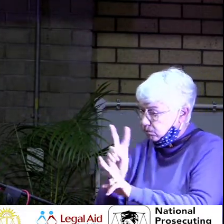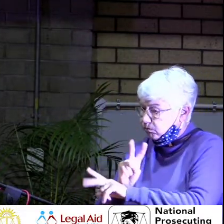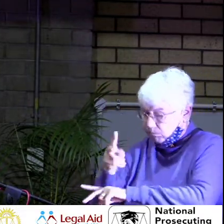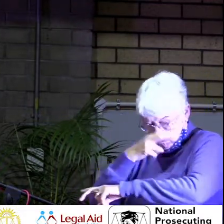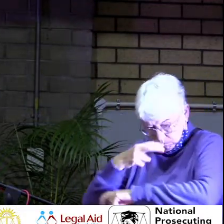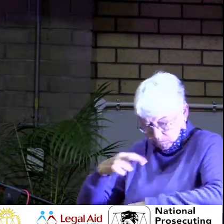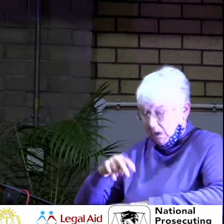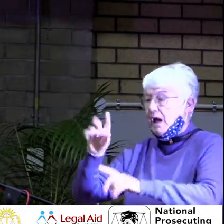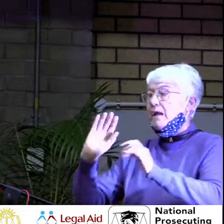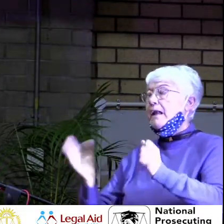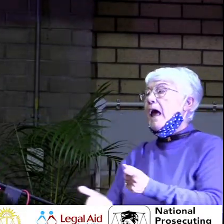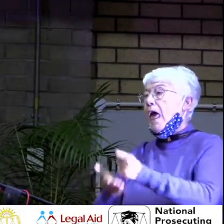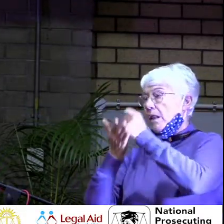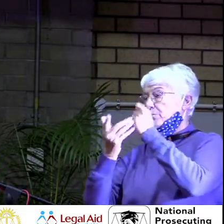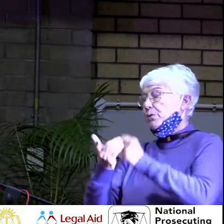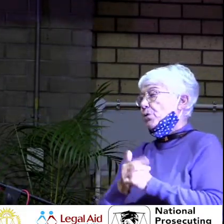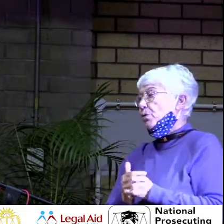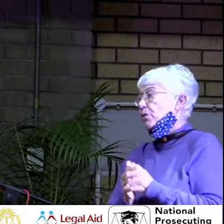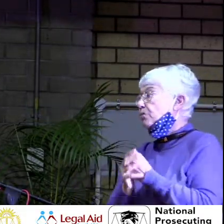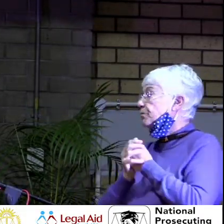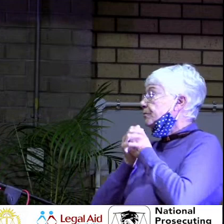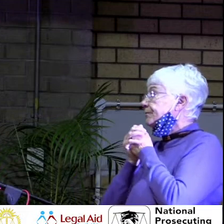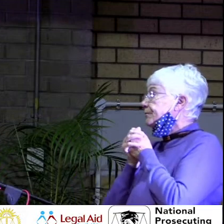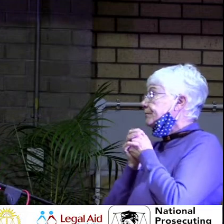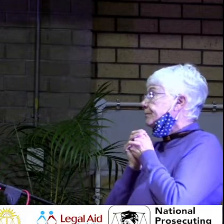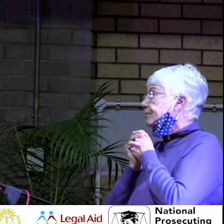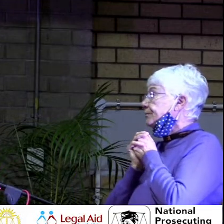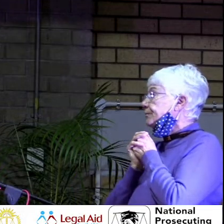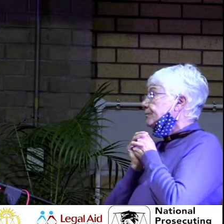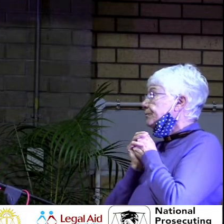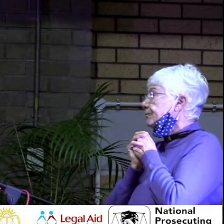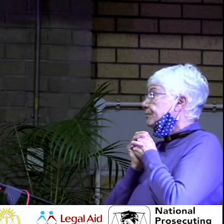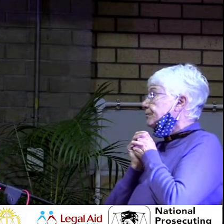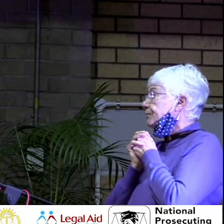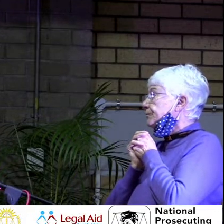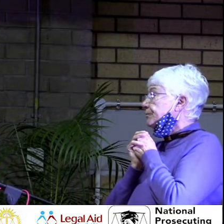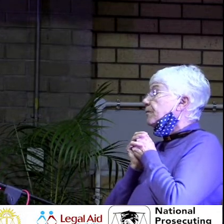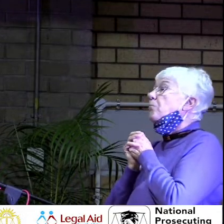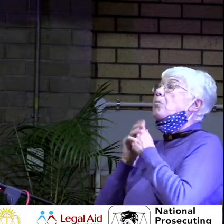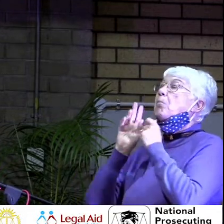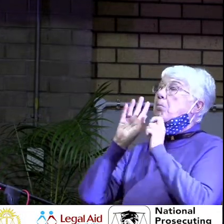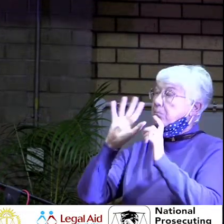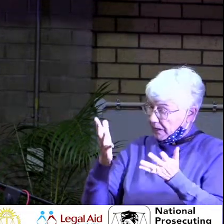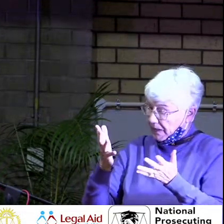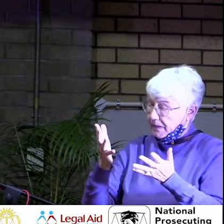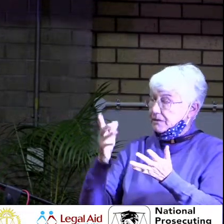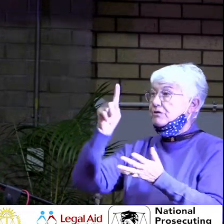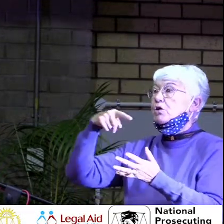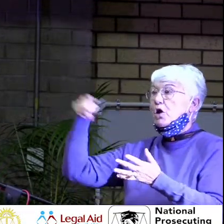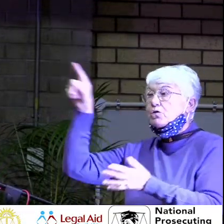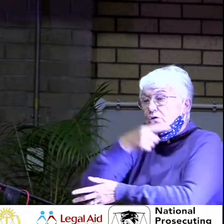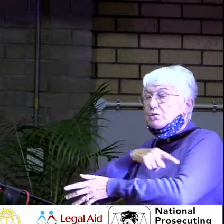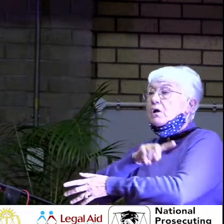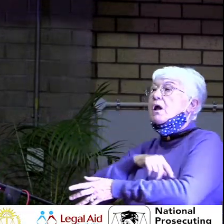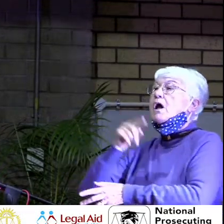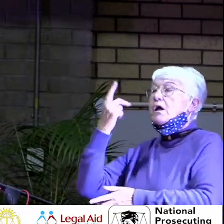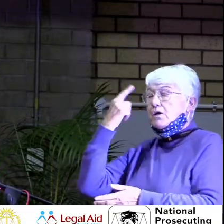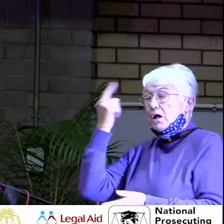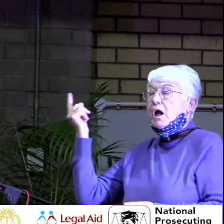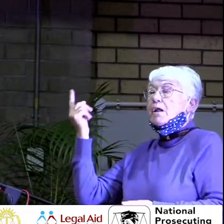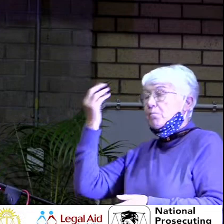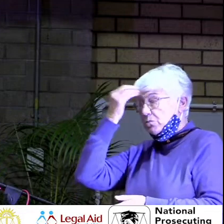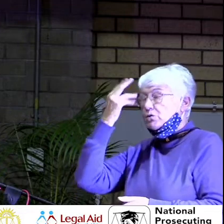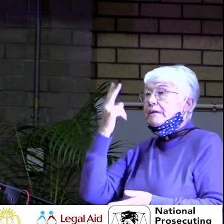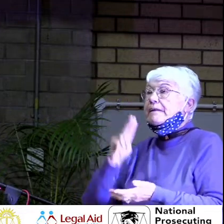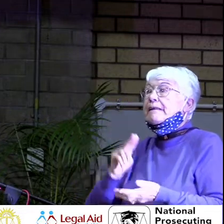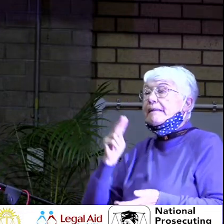because obviously we need the evidence to secure a conviction. Point number